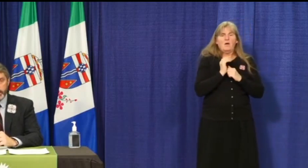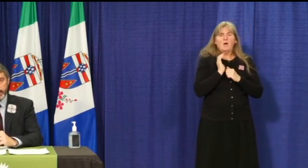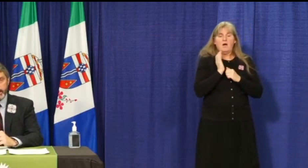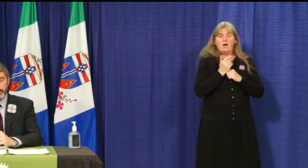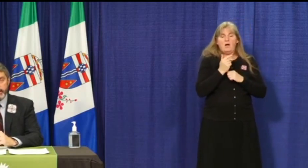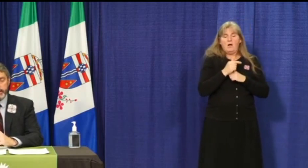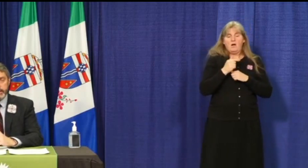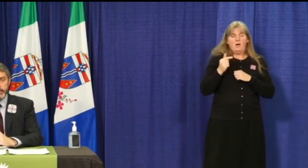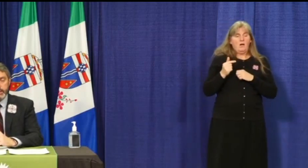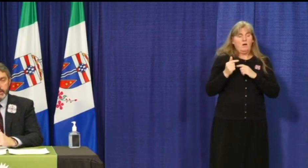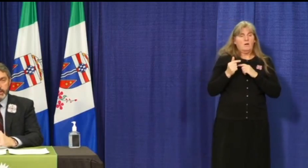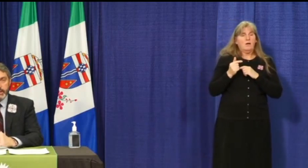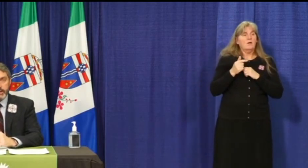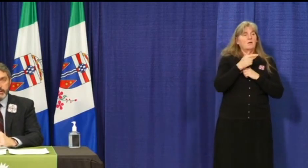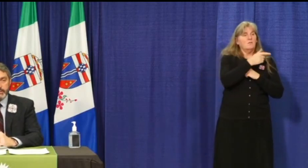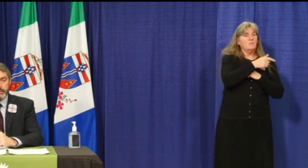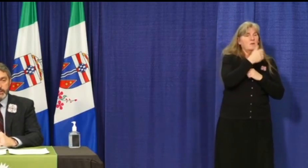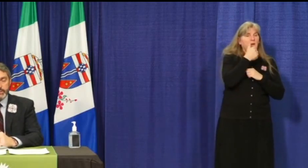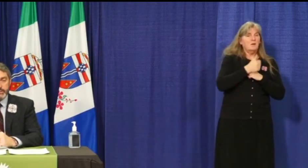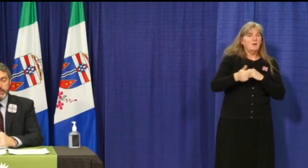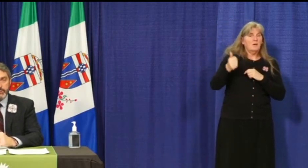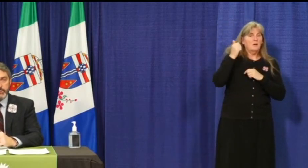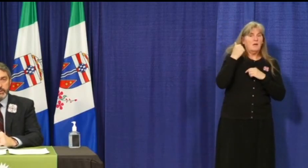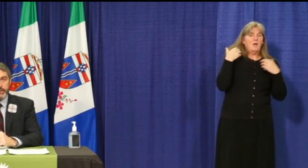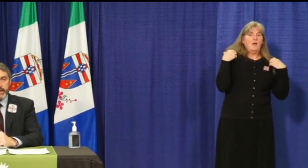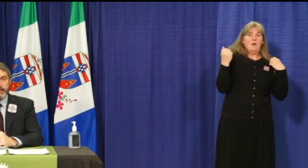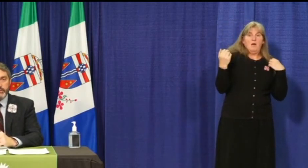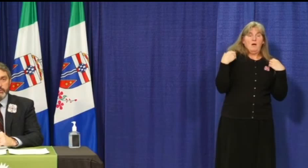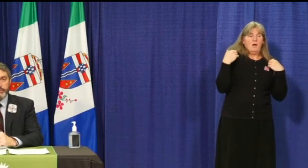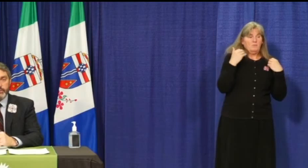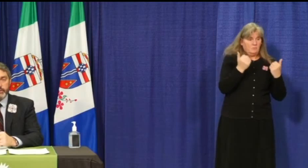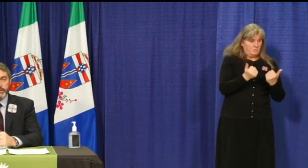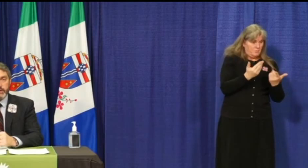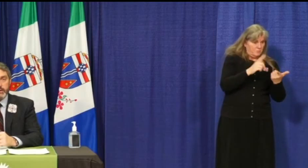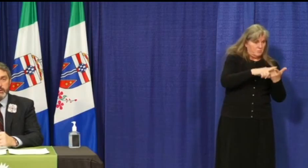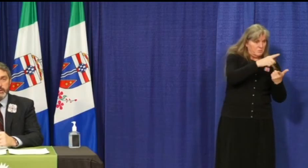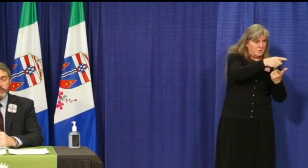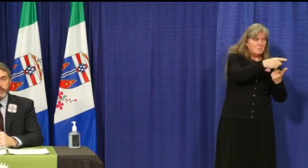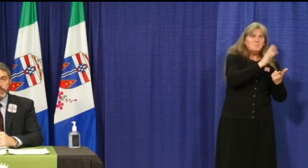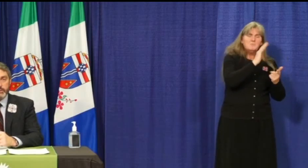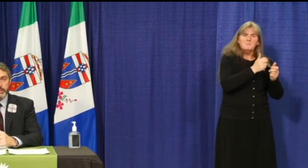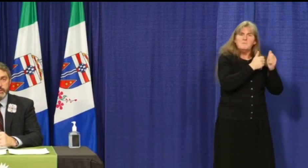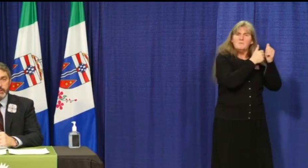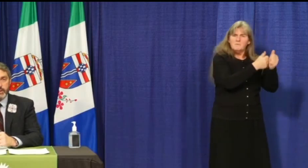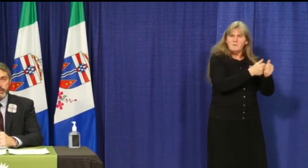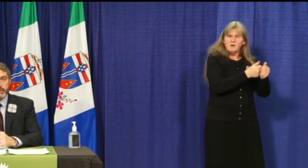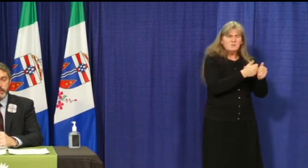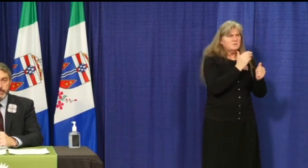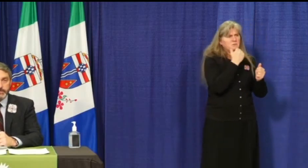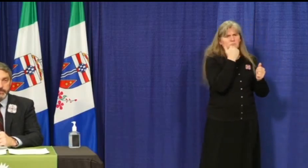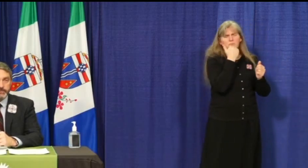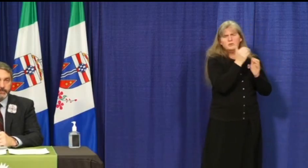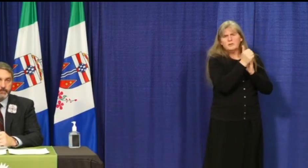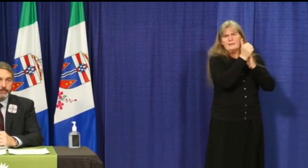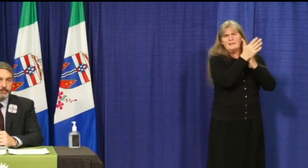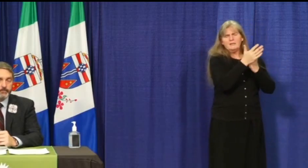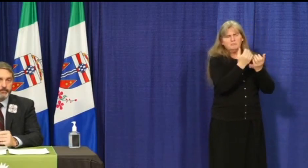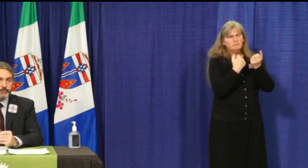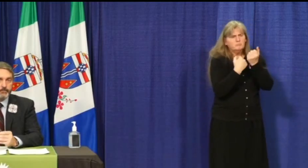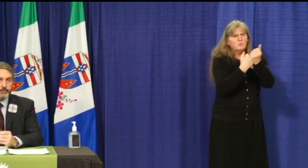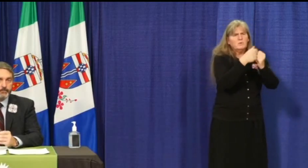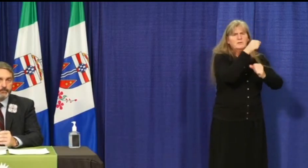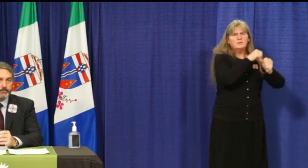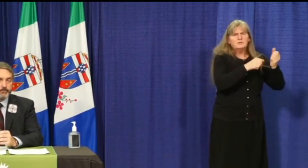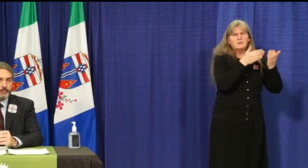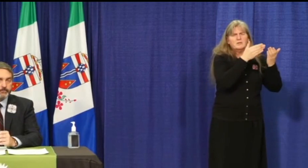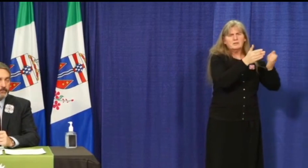upon Brandon Hanley and his team. So I'm really thankful for the strong leadership that we're seeing in Watson Lake. Dr.